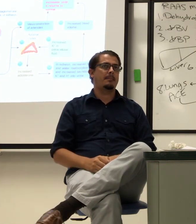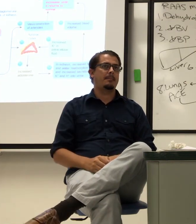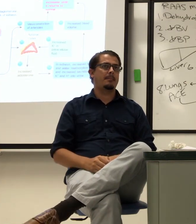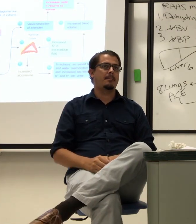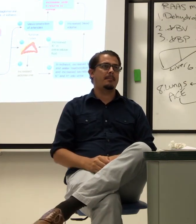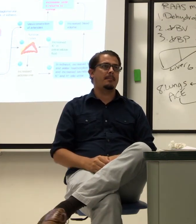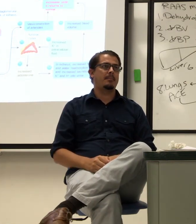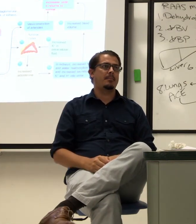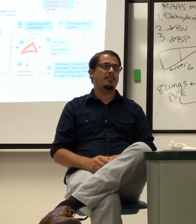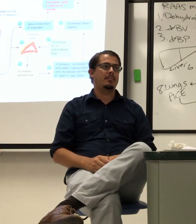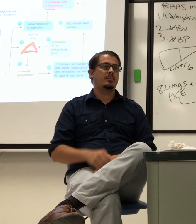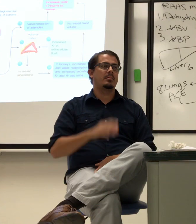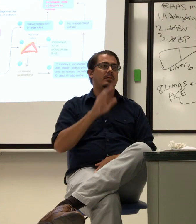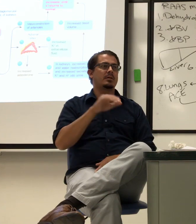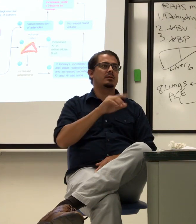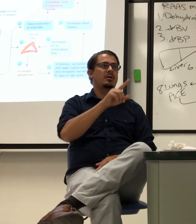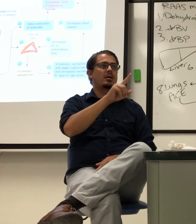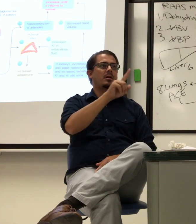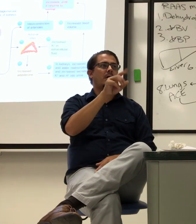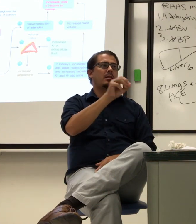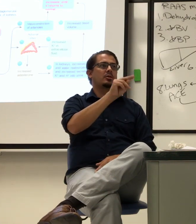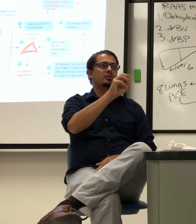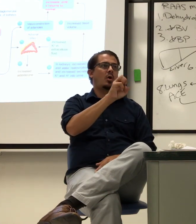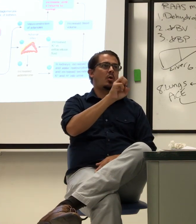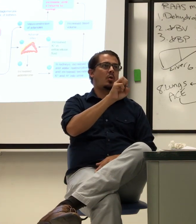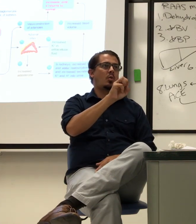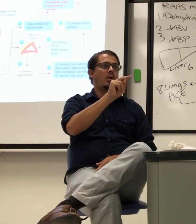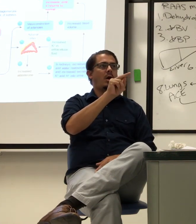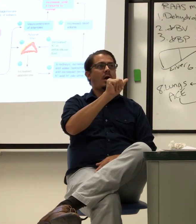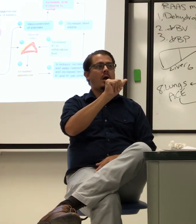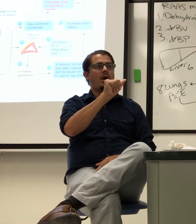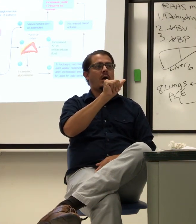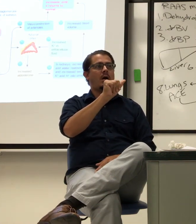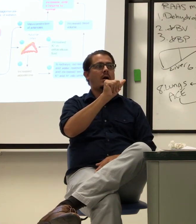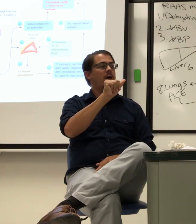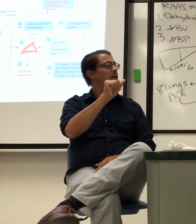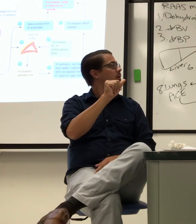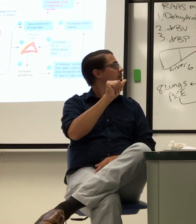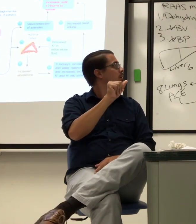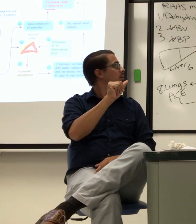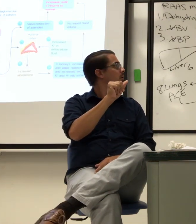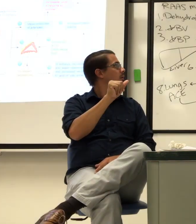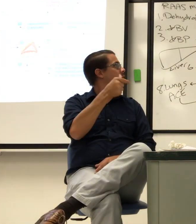It's the ZONA glomerulosa. That's what I'll put. It acts on ZONA